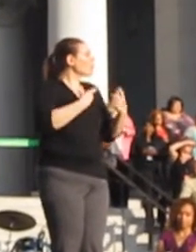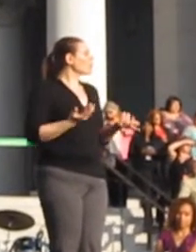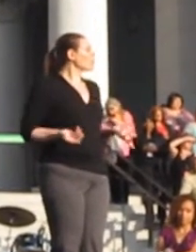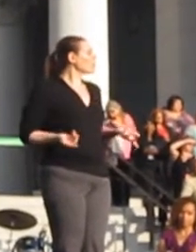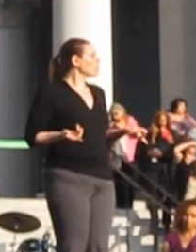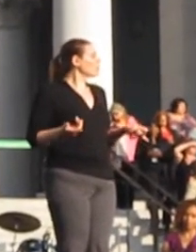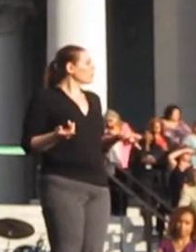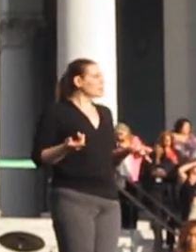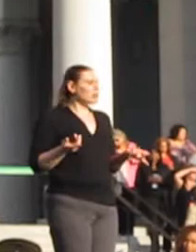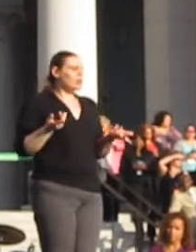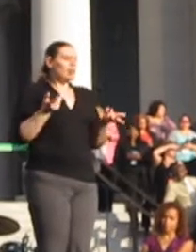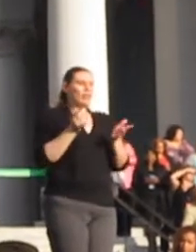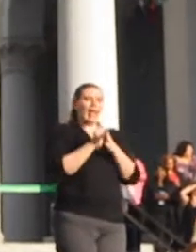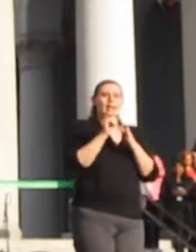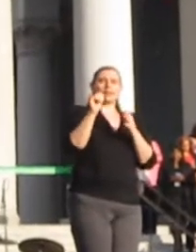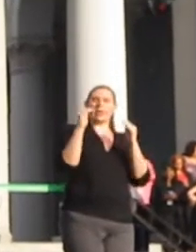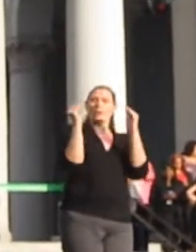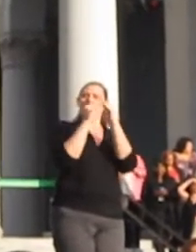That's like taking